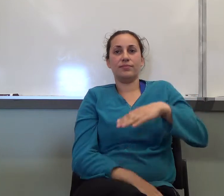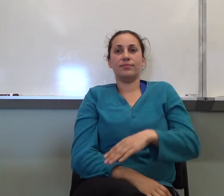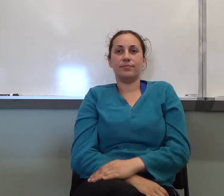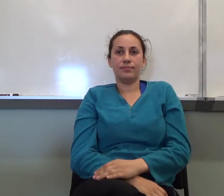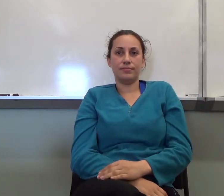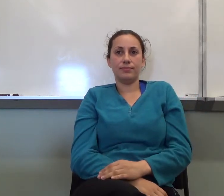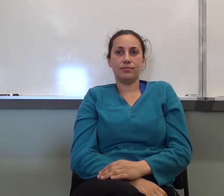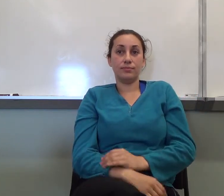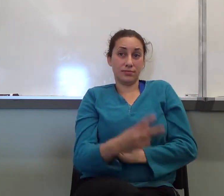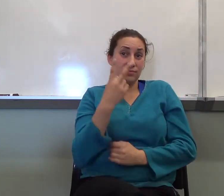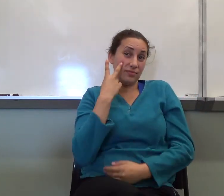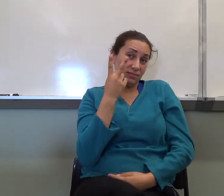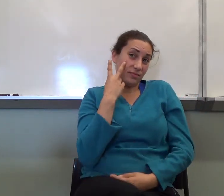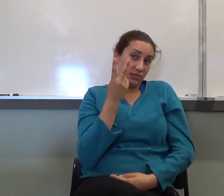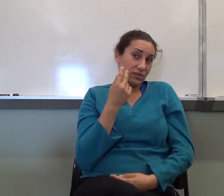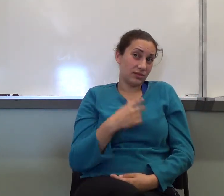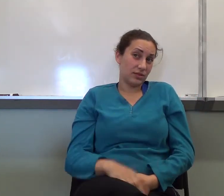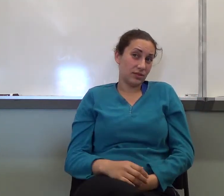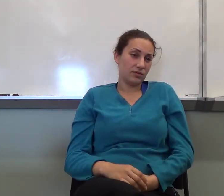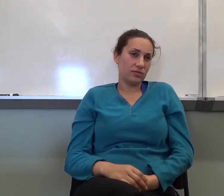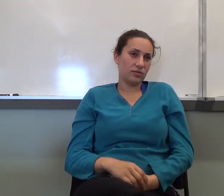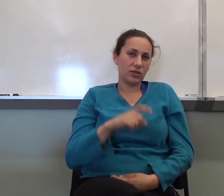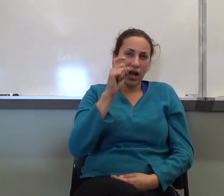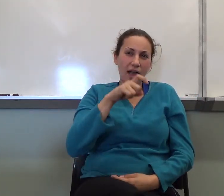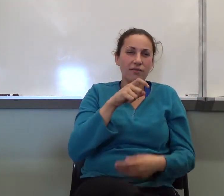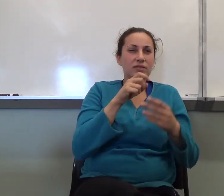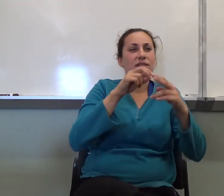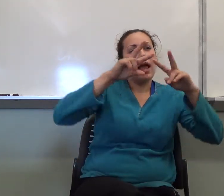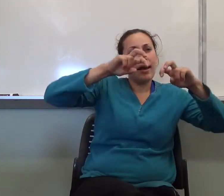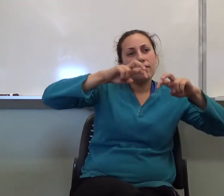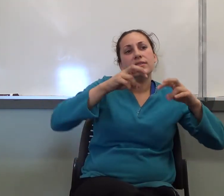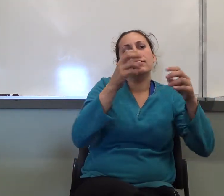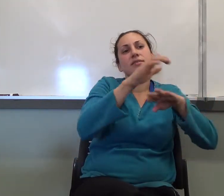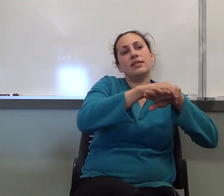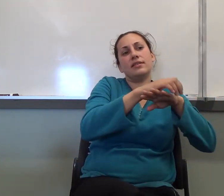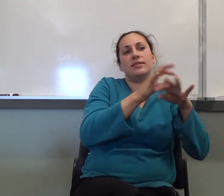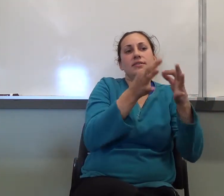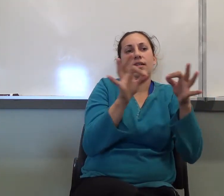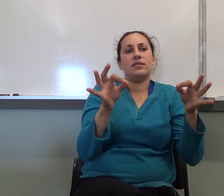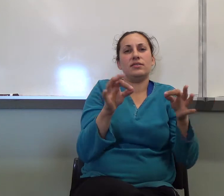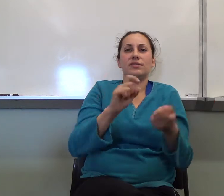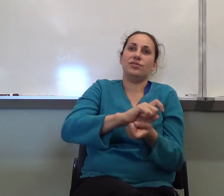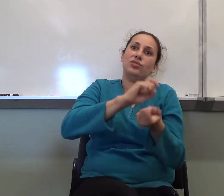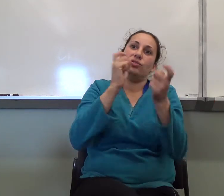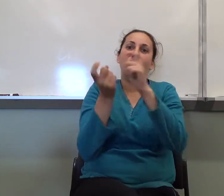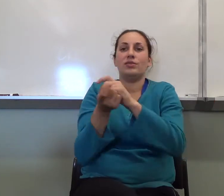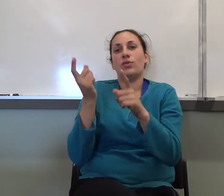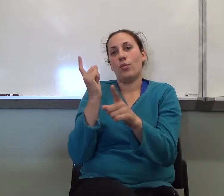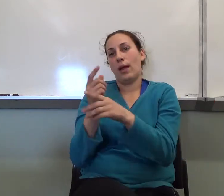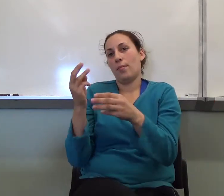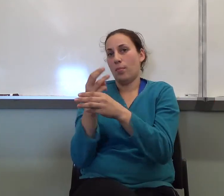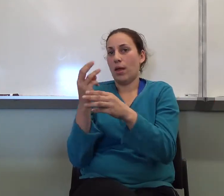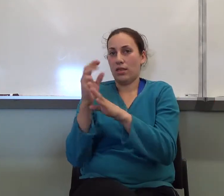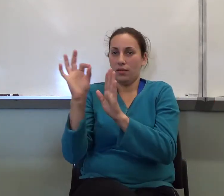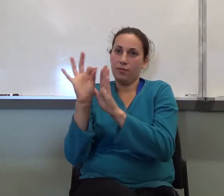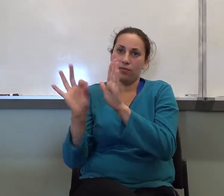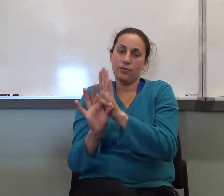see, we're having to go through this English sentence thing in order to get the correct things in the correct places for the proportion.